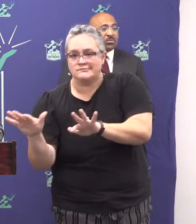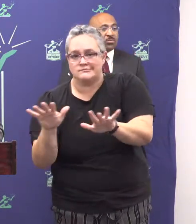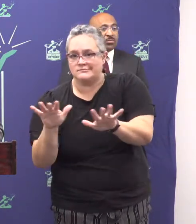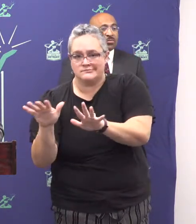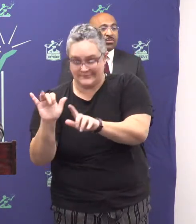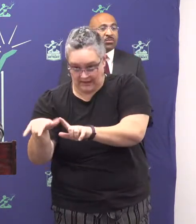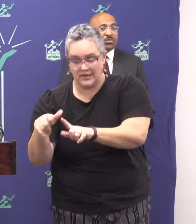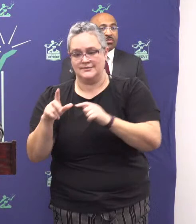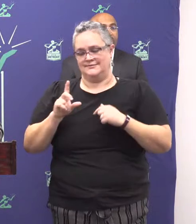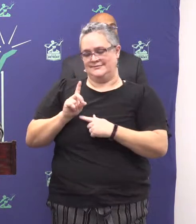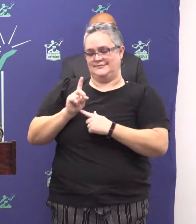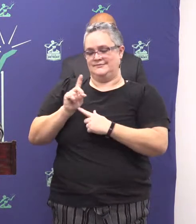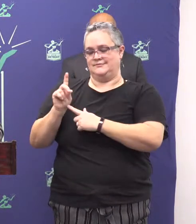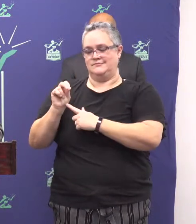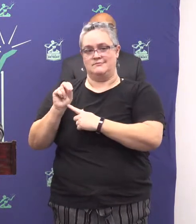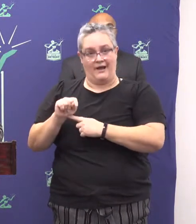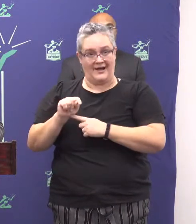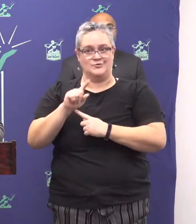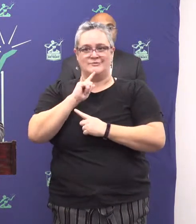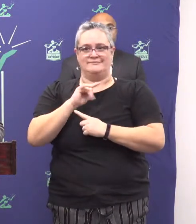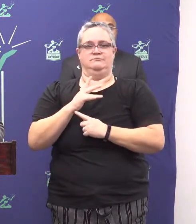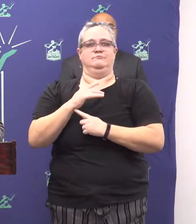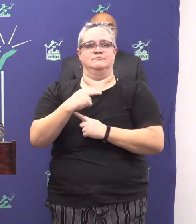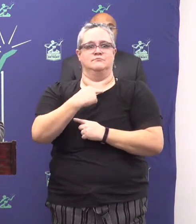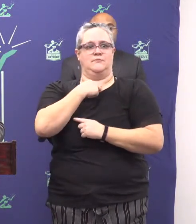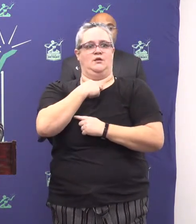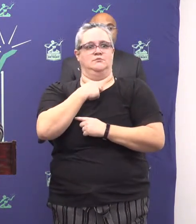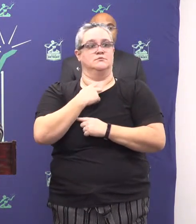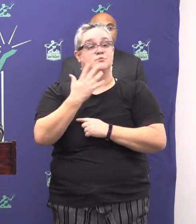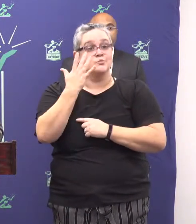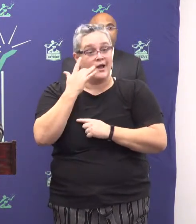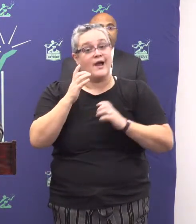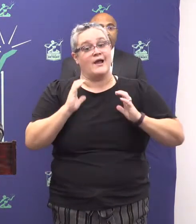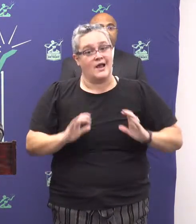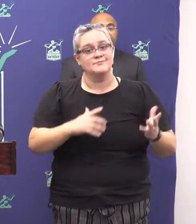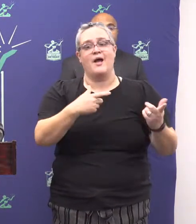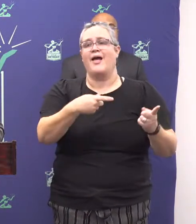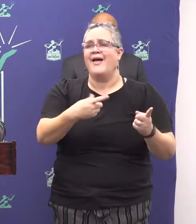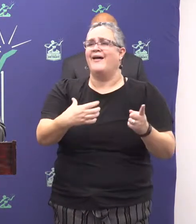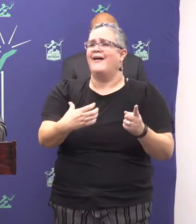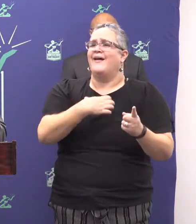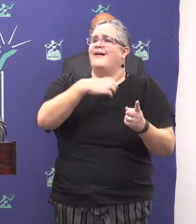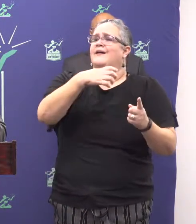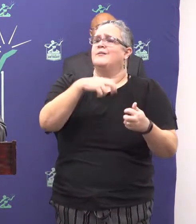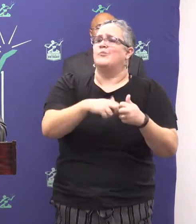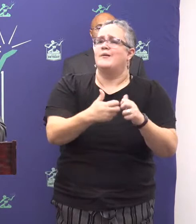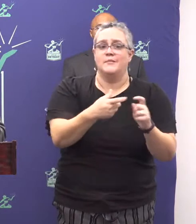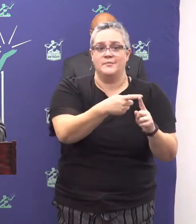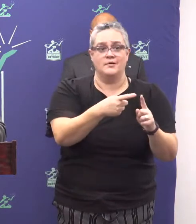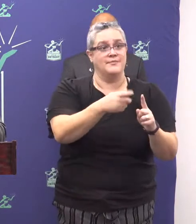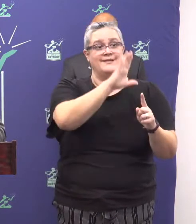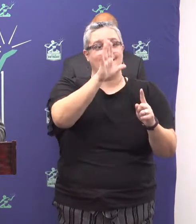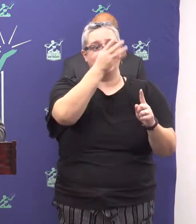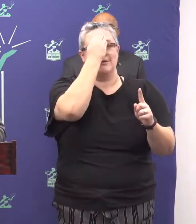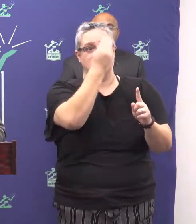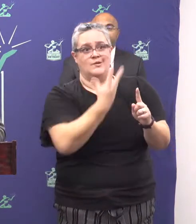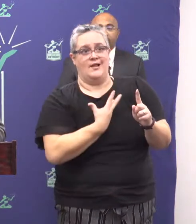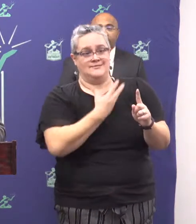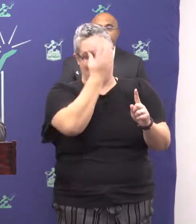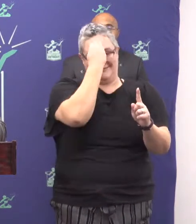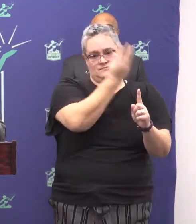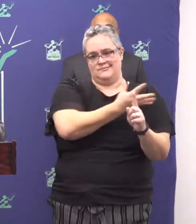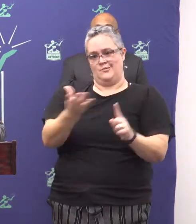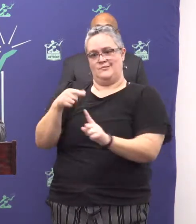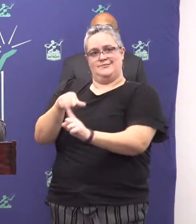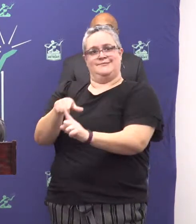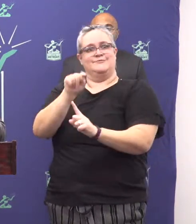put DDOT in a really bad position. When customers were unhappy, DDOT wasn't finding out about it. The calls were going